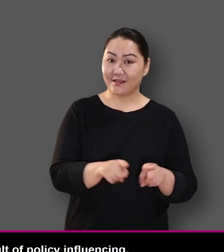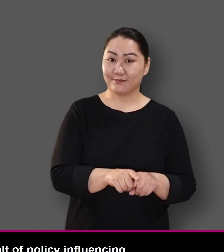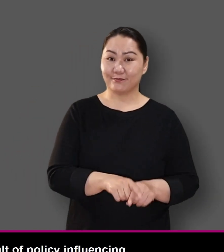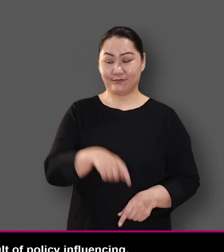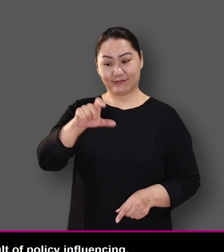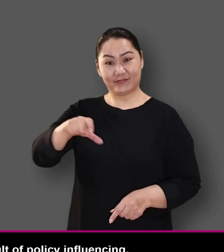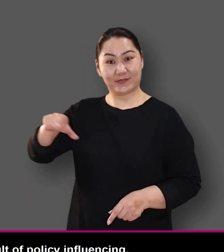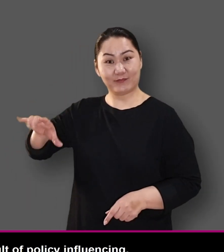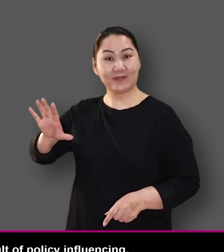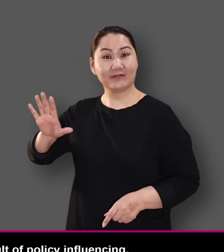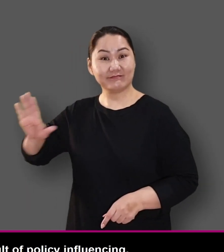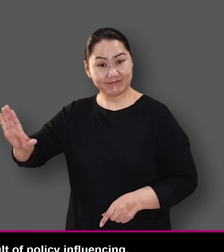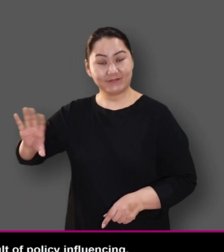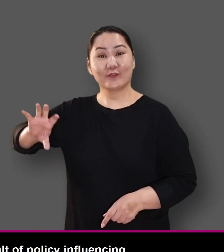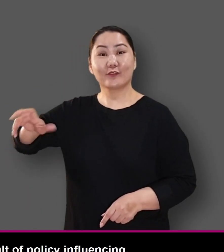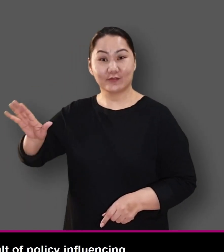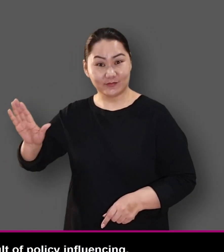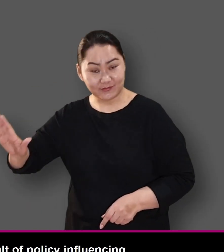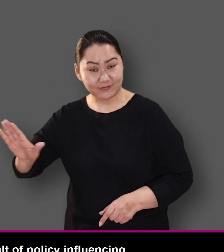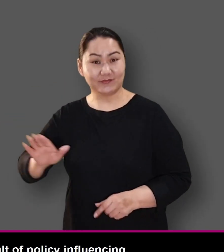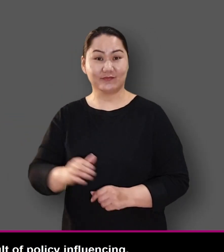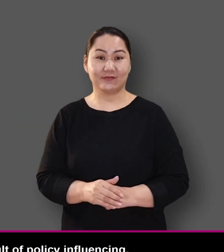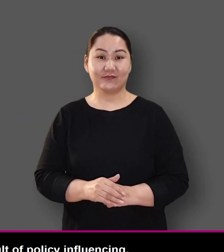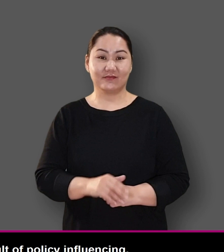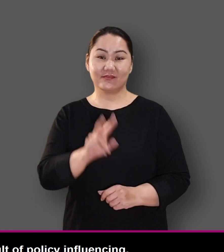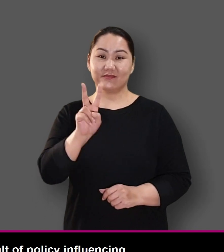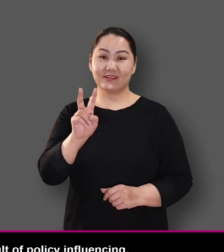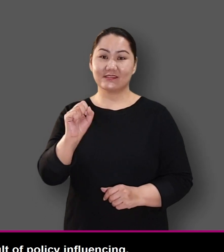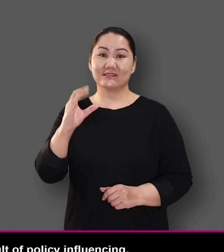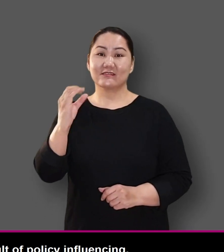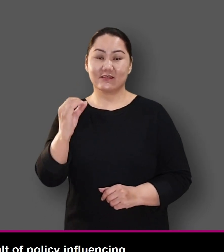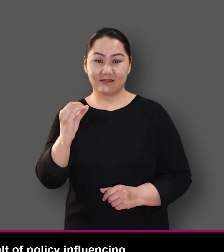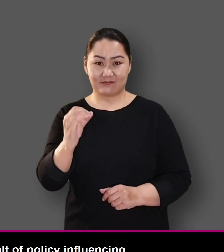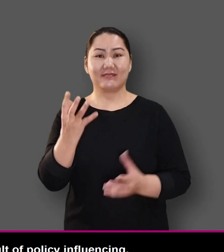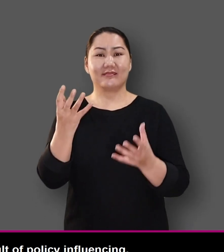In Nepal, as a result of policy influencing,